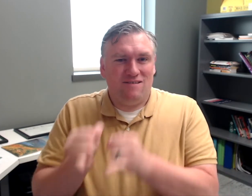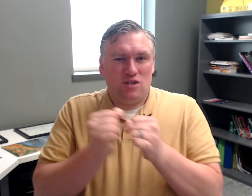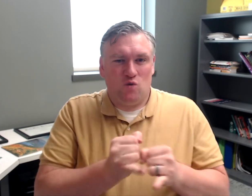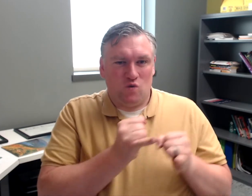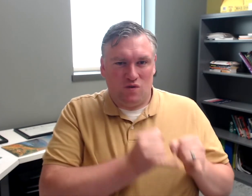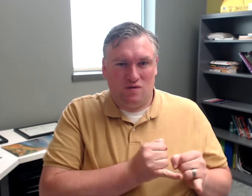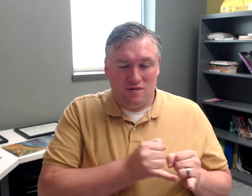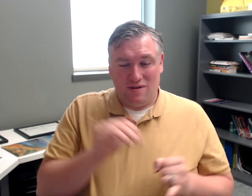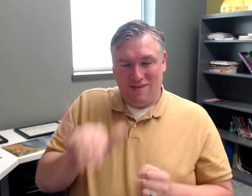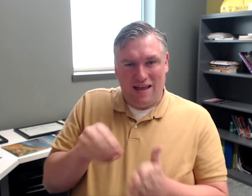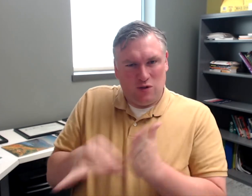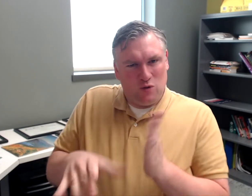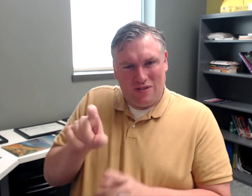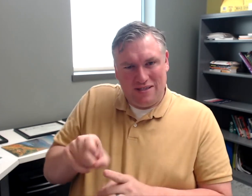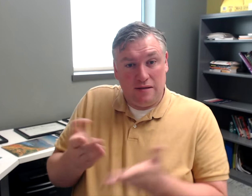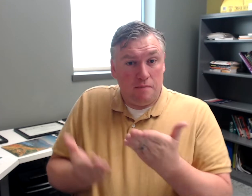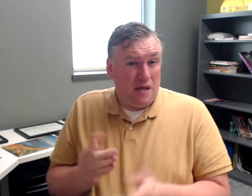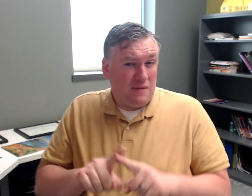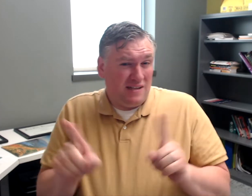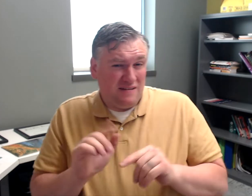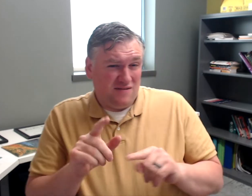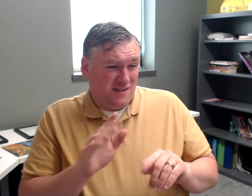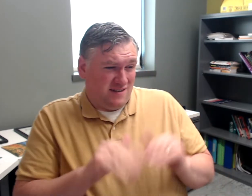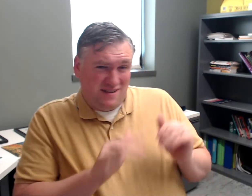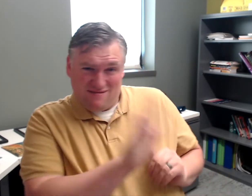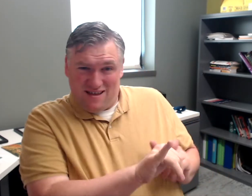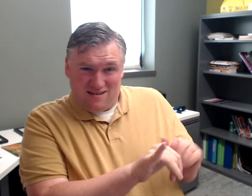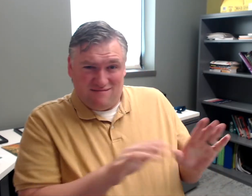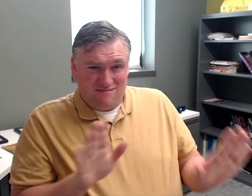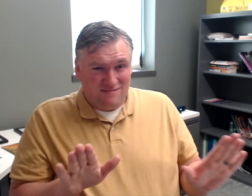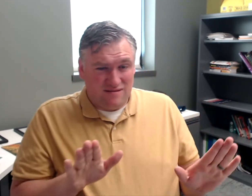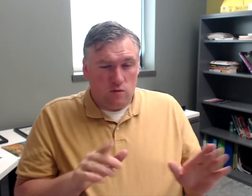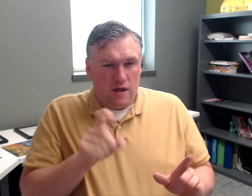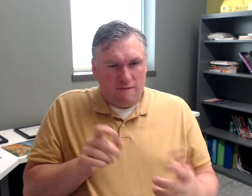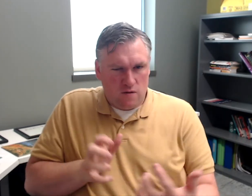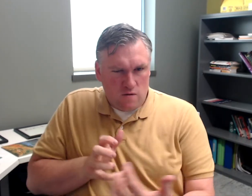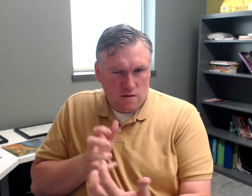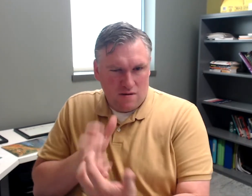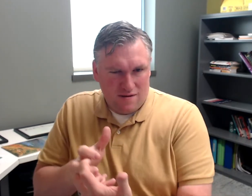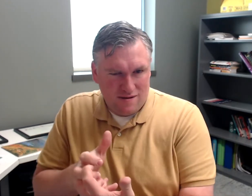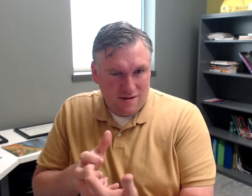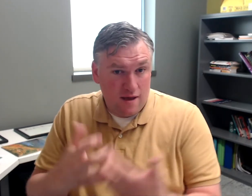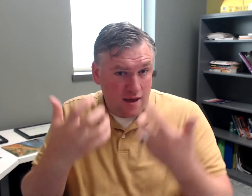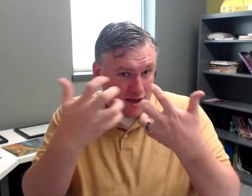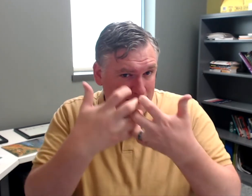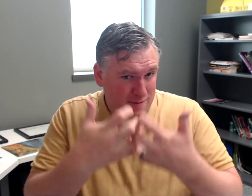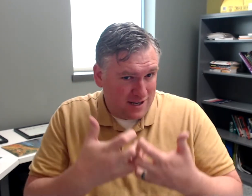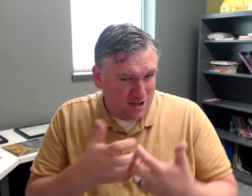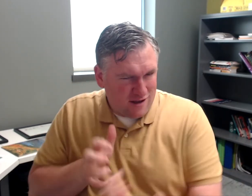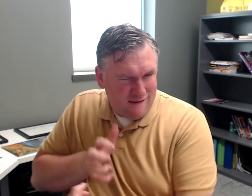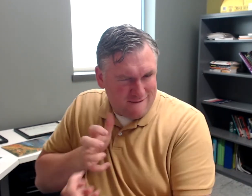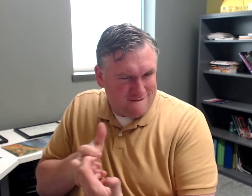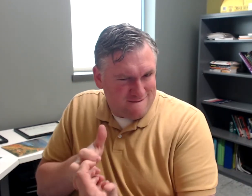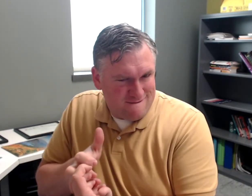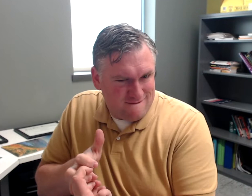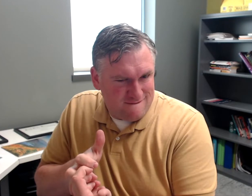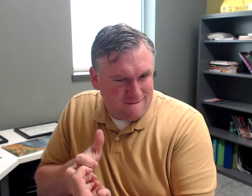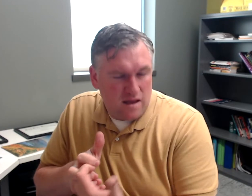Now, we need to understand accommodations must be individualized. Students are going to have different needs, and we need to meet